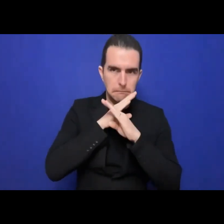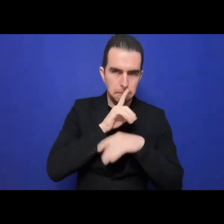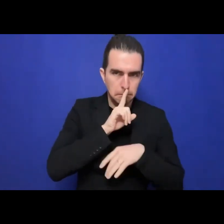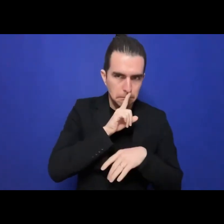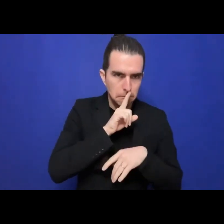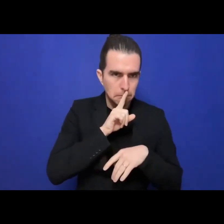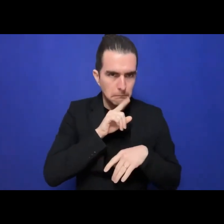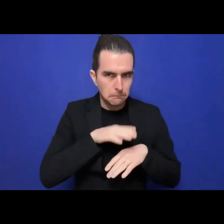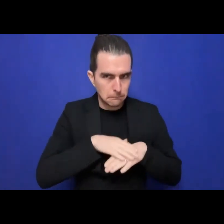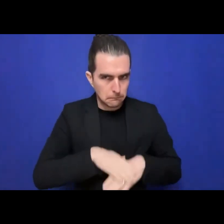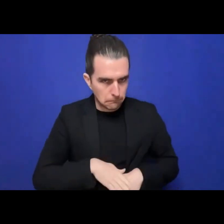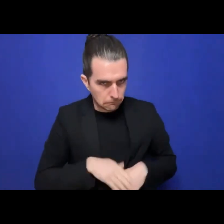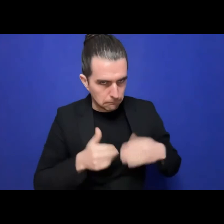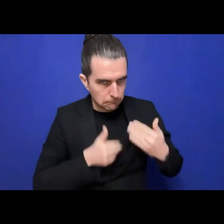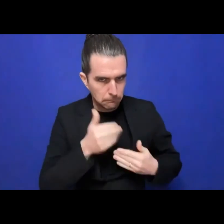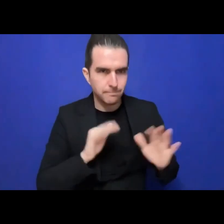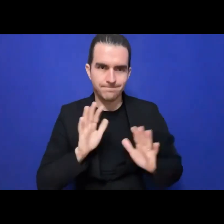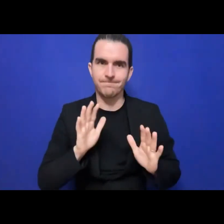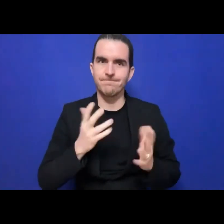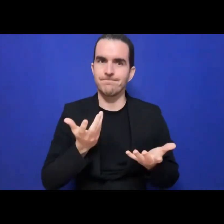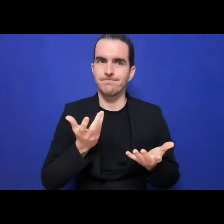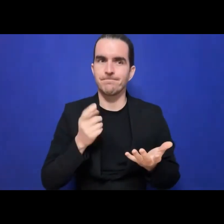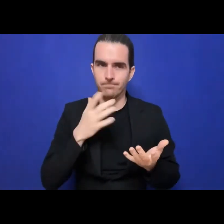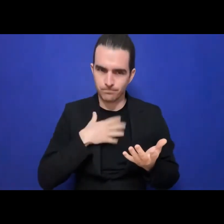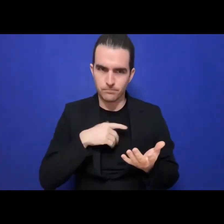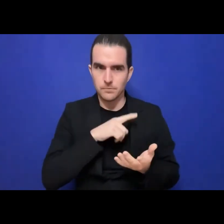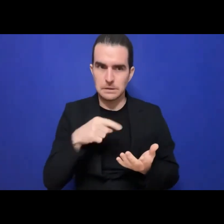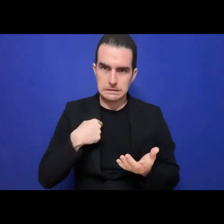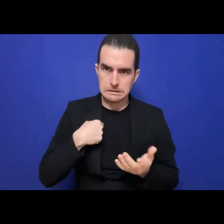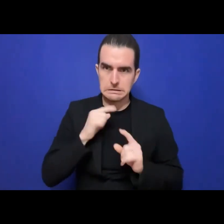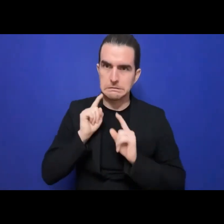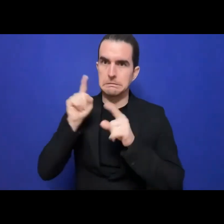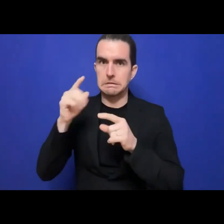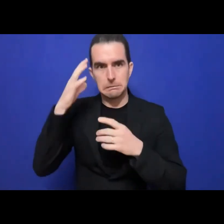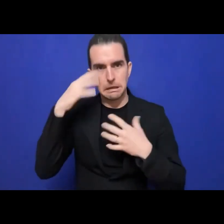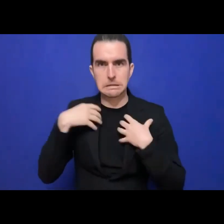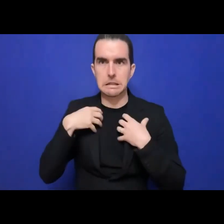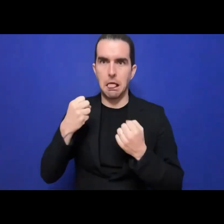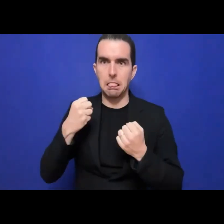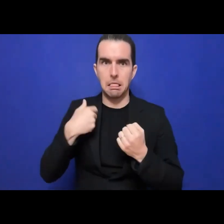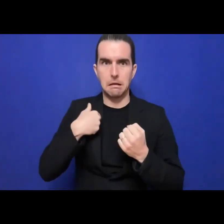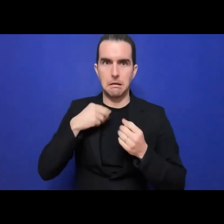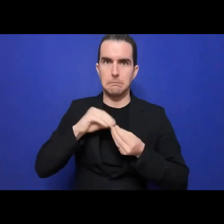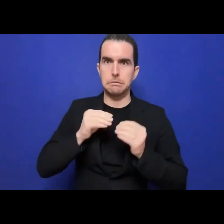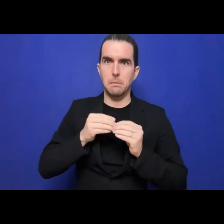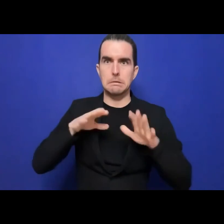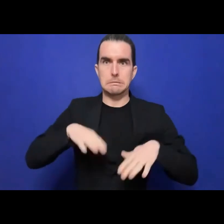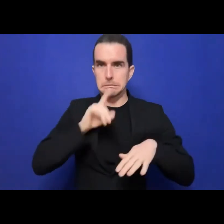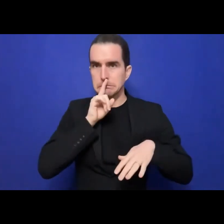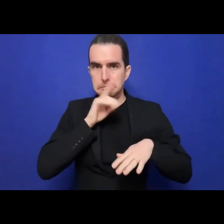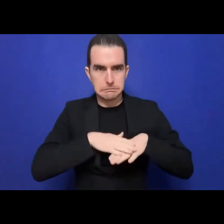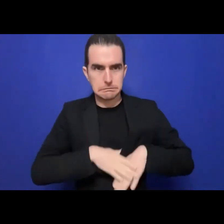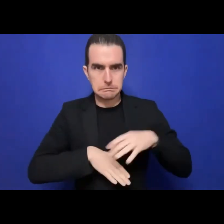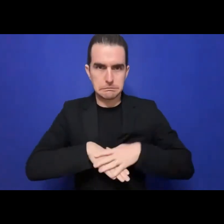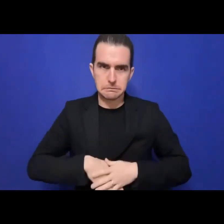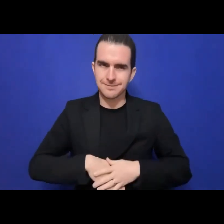workplaces. Yeah, thank you. Those are really great points. I led the country consultation here in the United States,